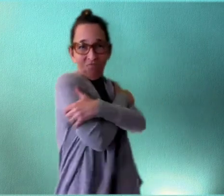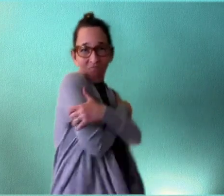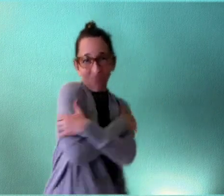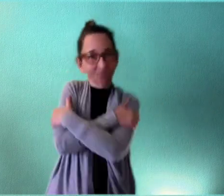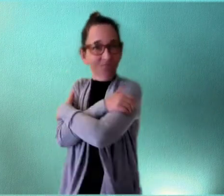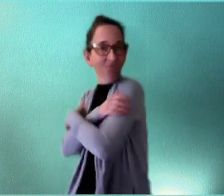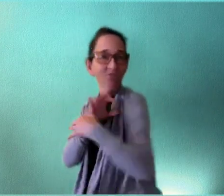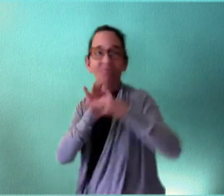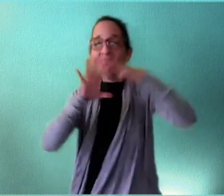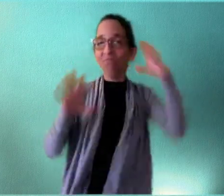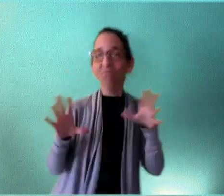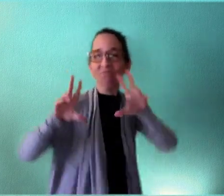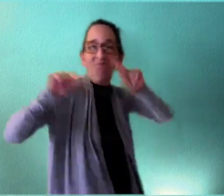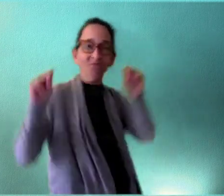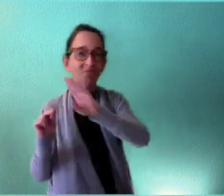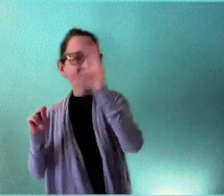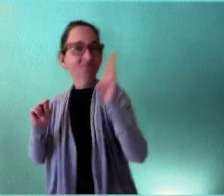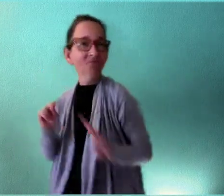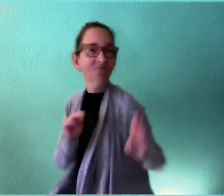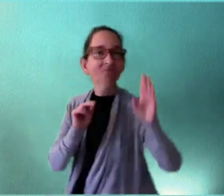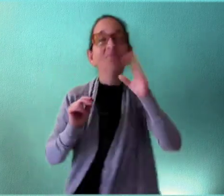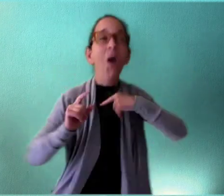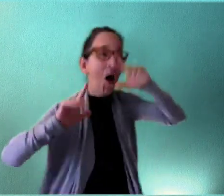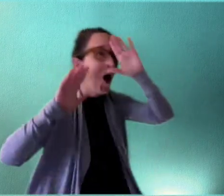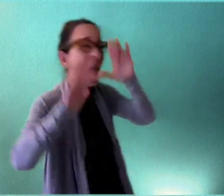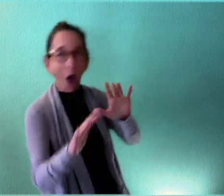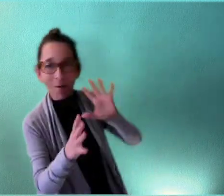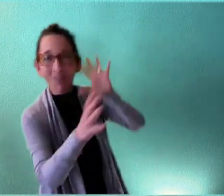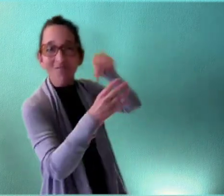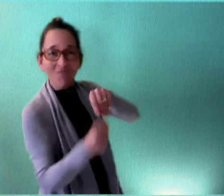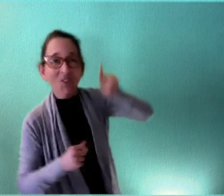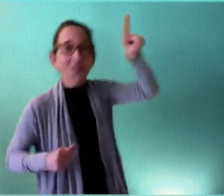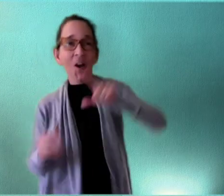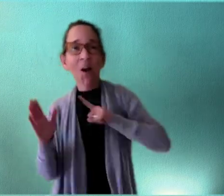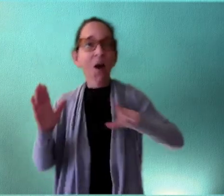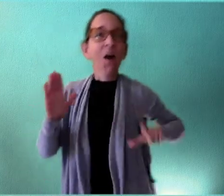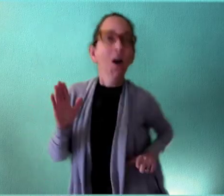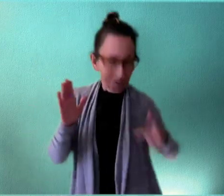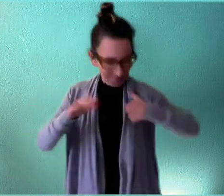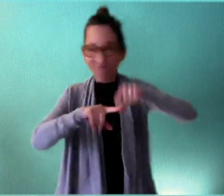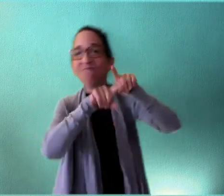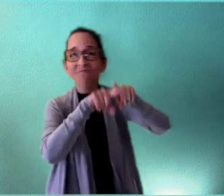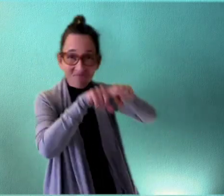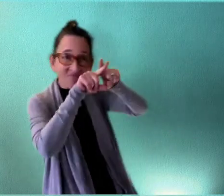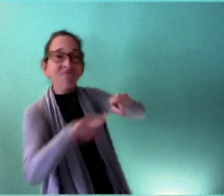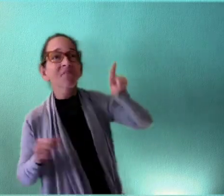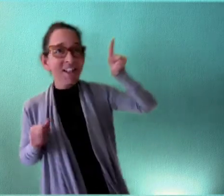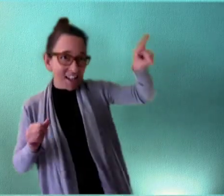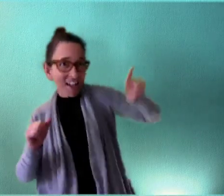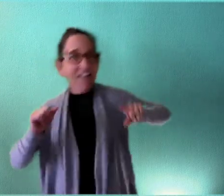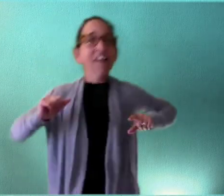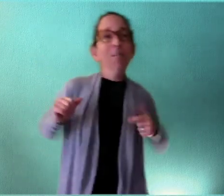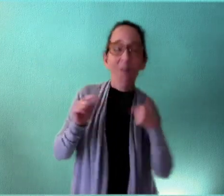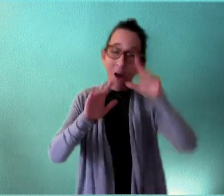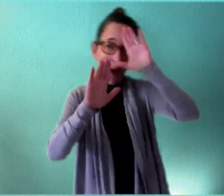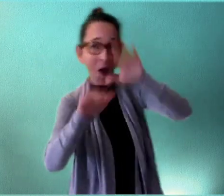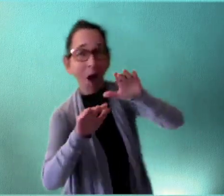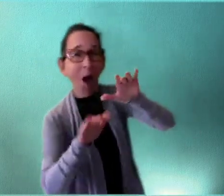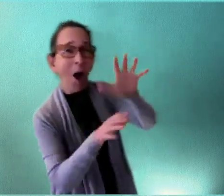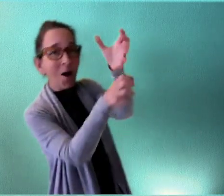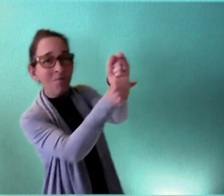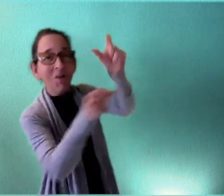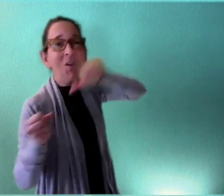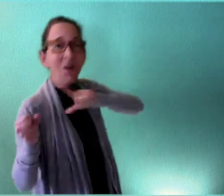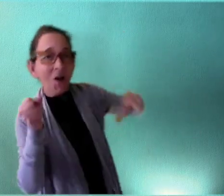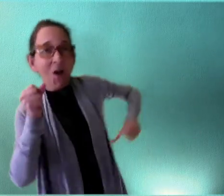go. My hope is in the Lord, I can count on Him. My hope is